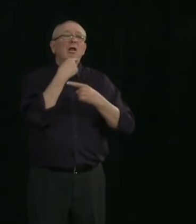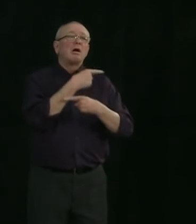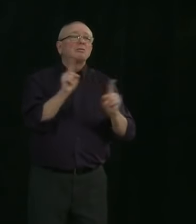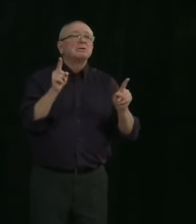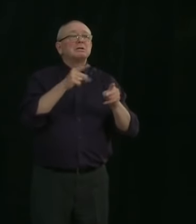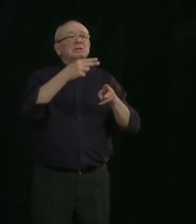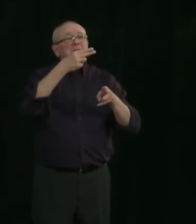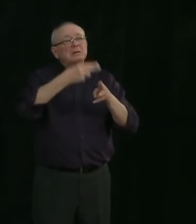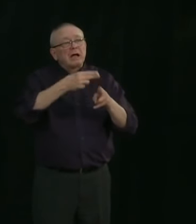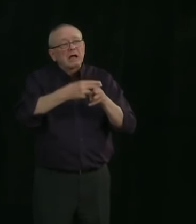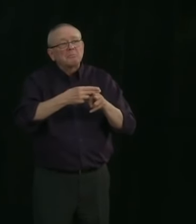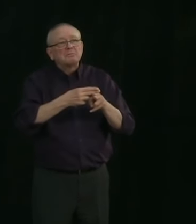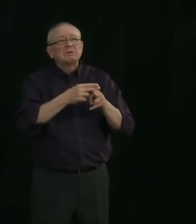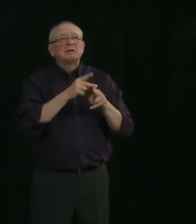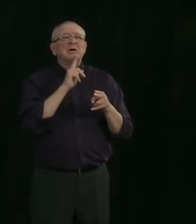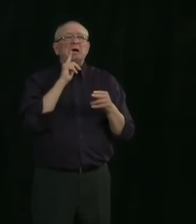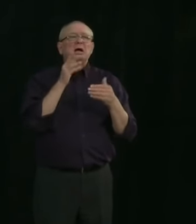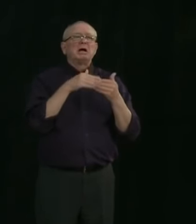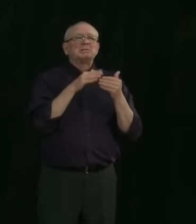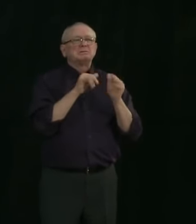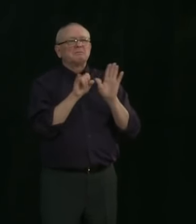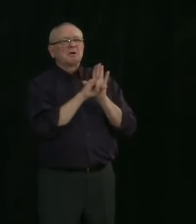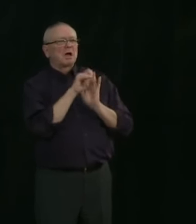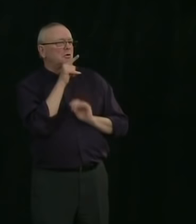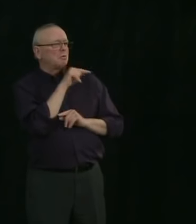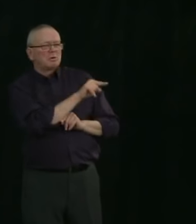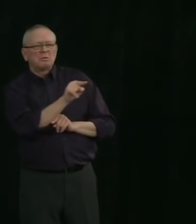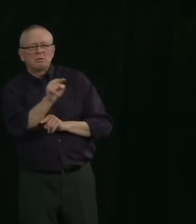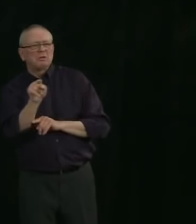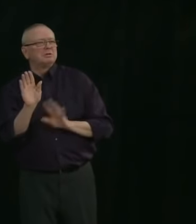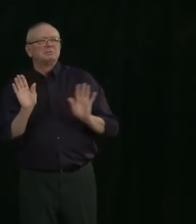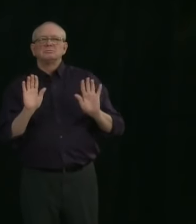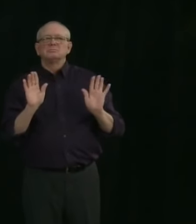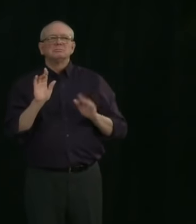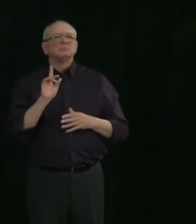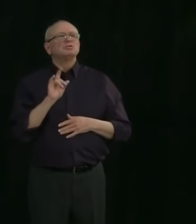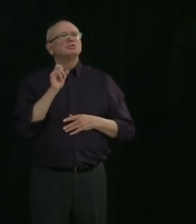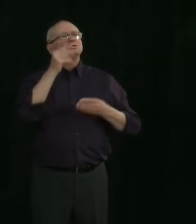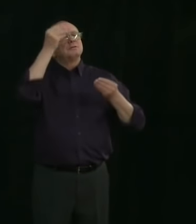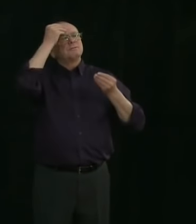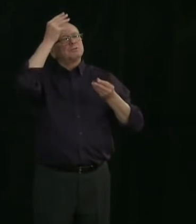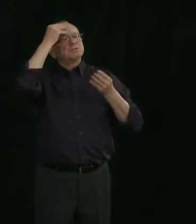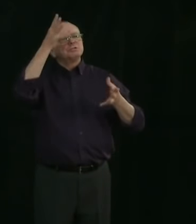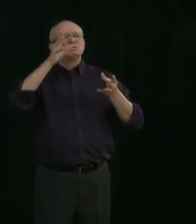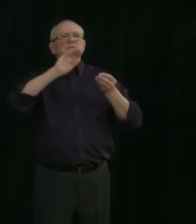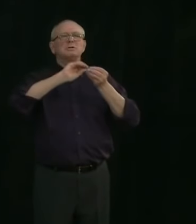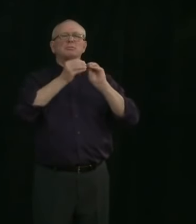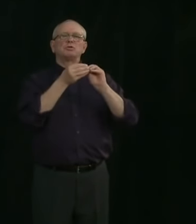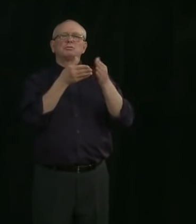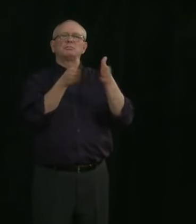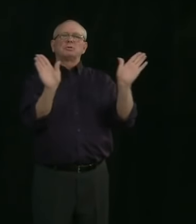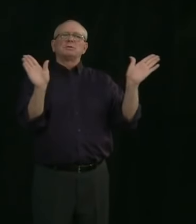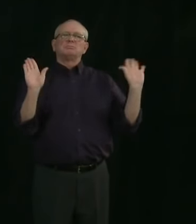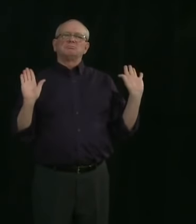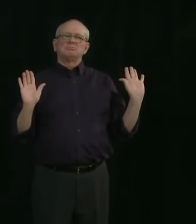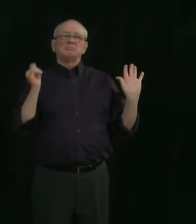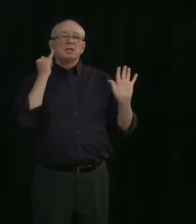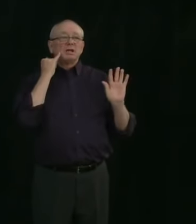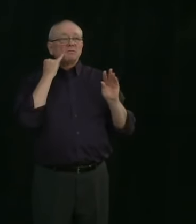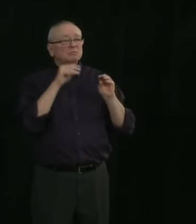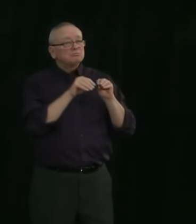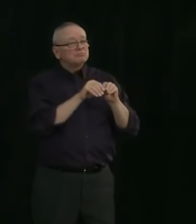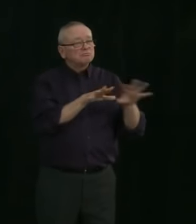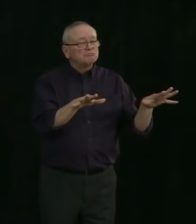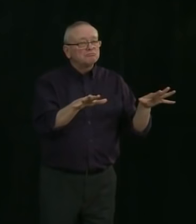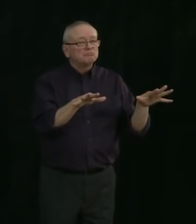However, information on significant outbreaks, again, we do typically share that. So I suppose we would make those decisions